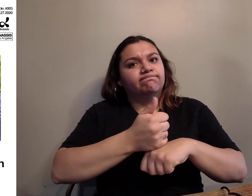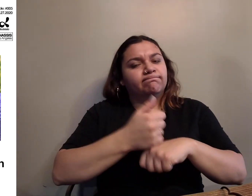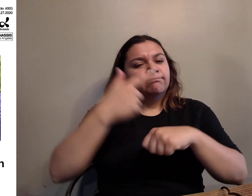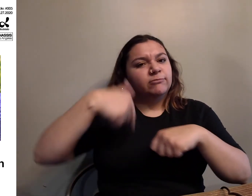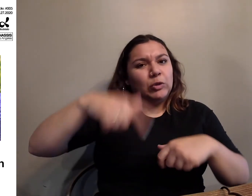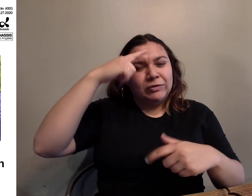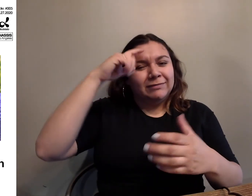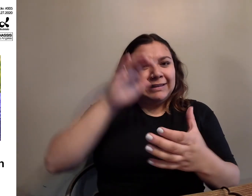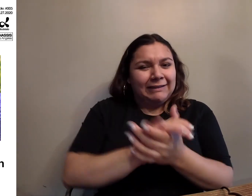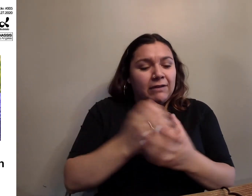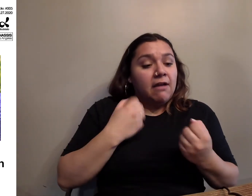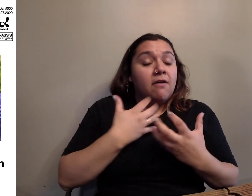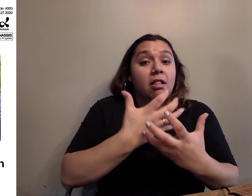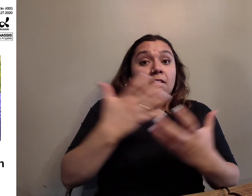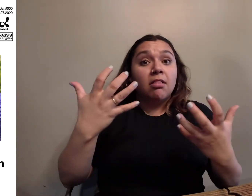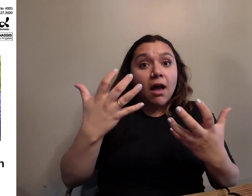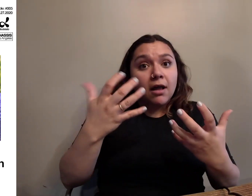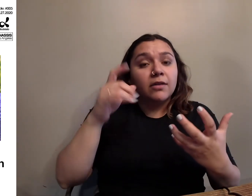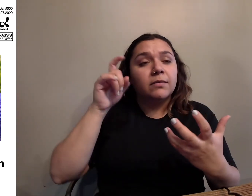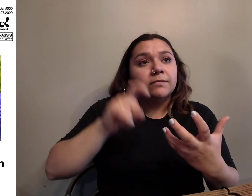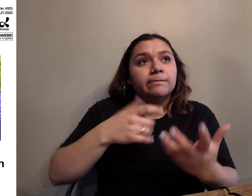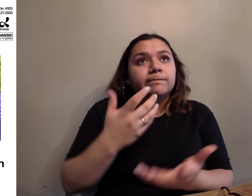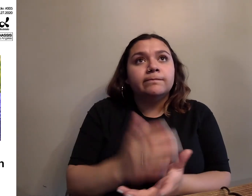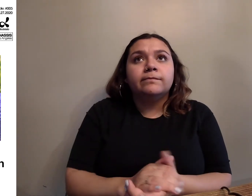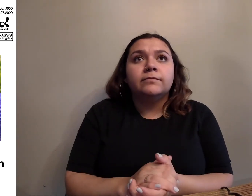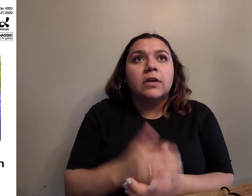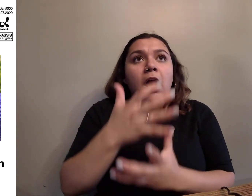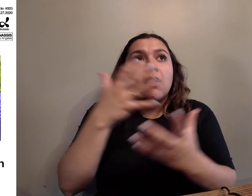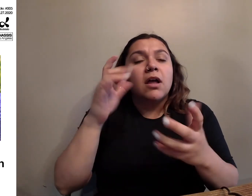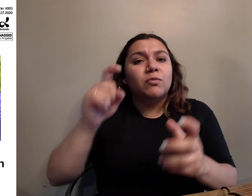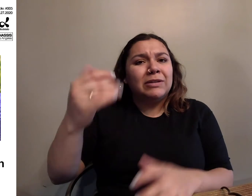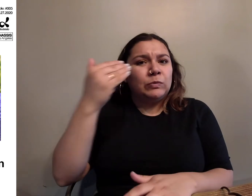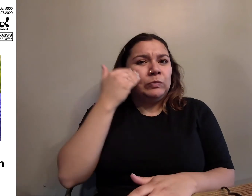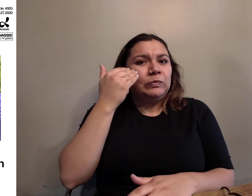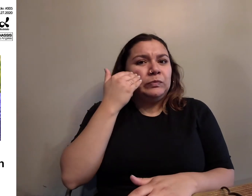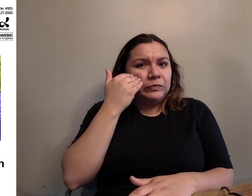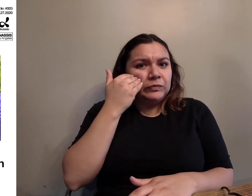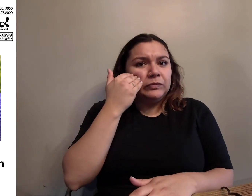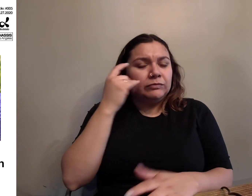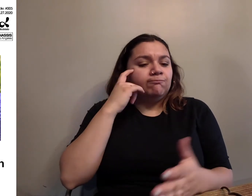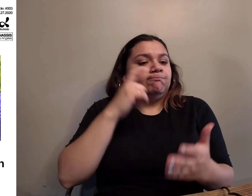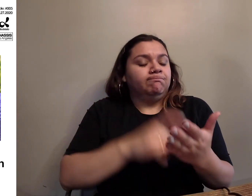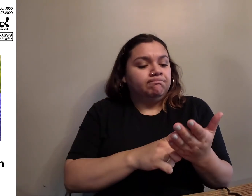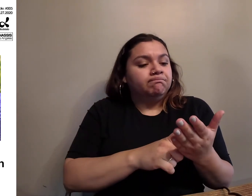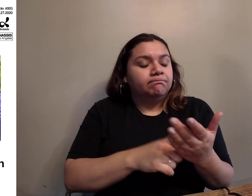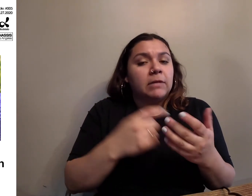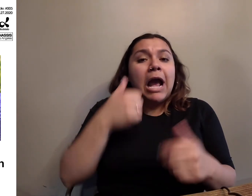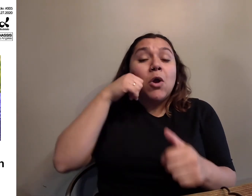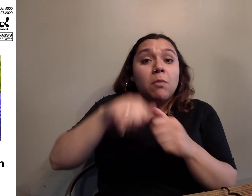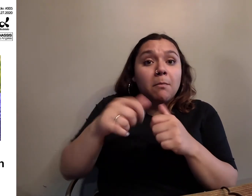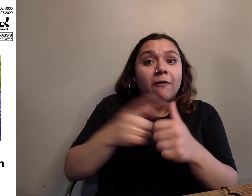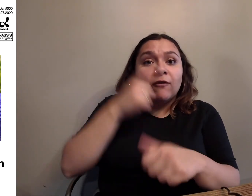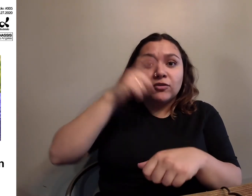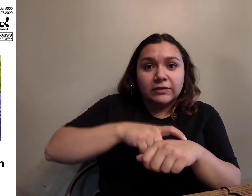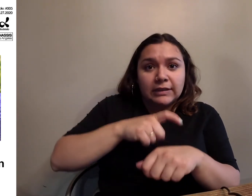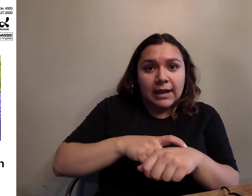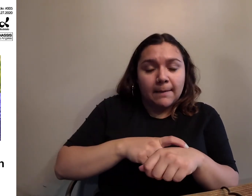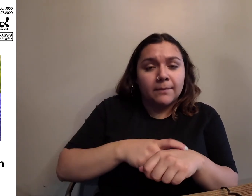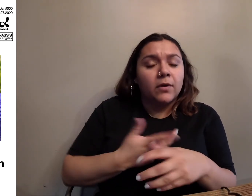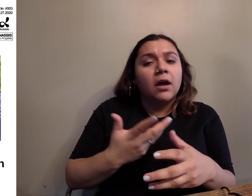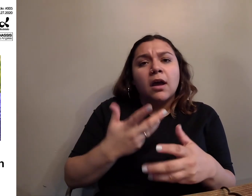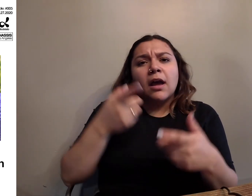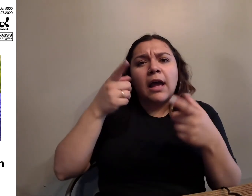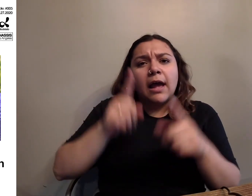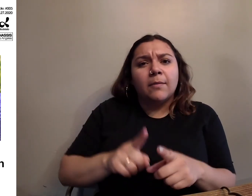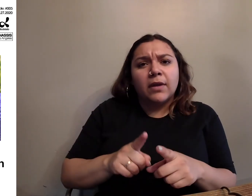There's definitely a lot to acknowledge. I remember my first time on the continent of